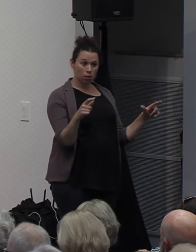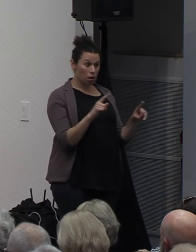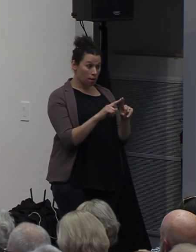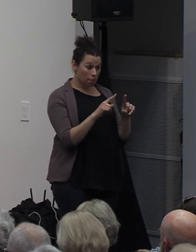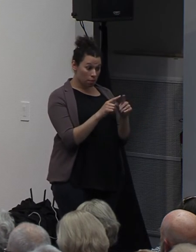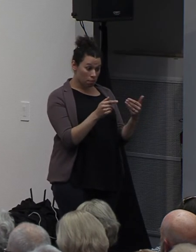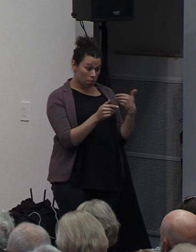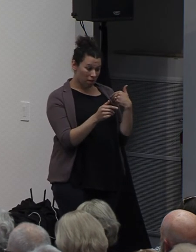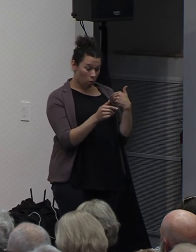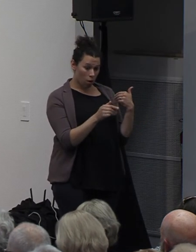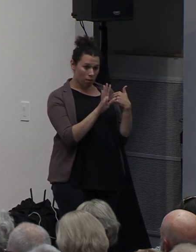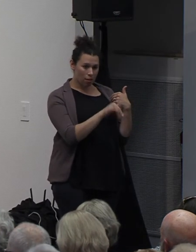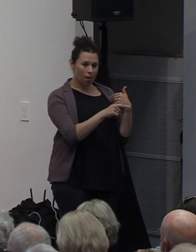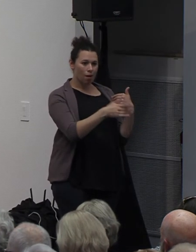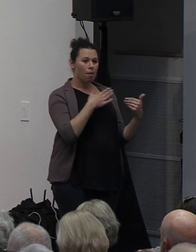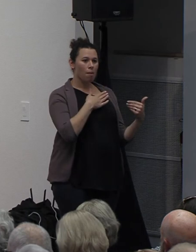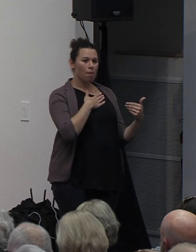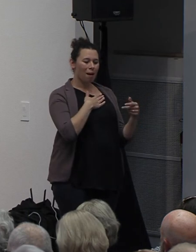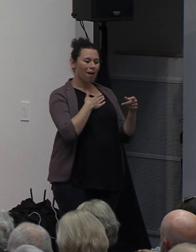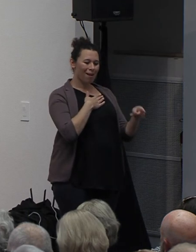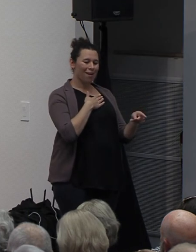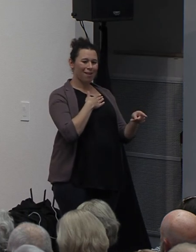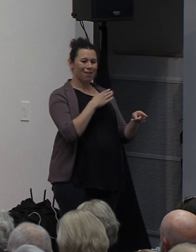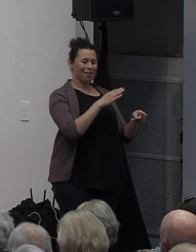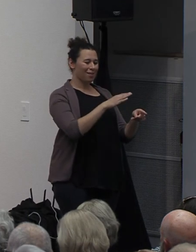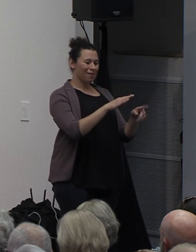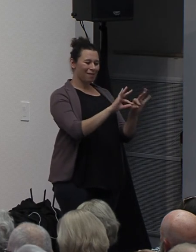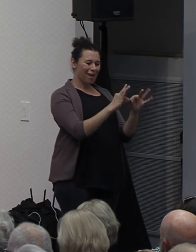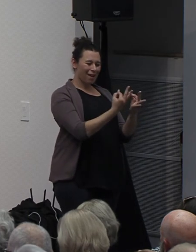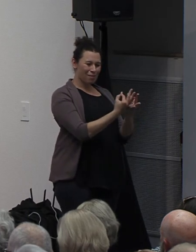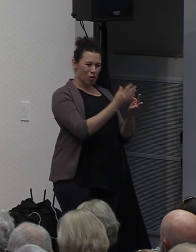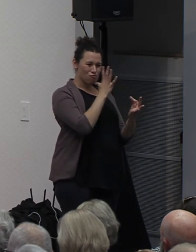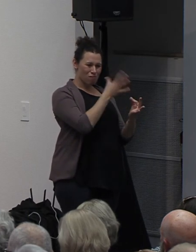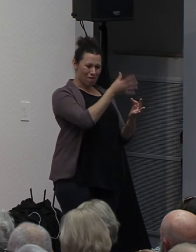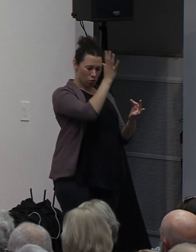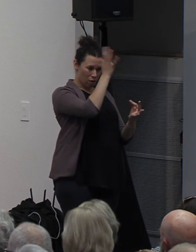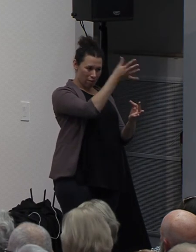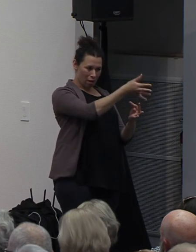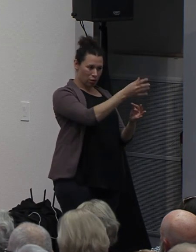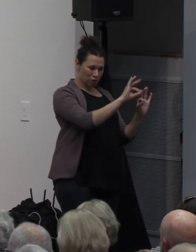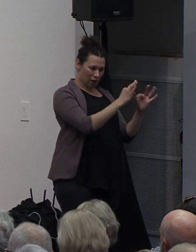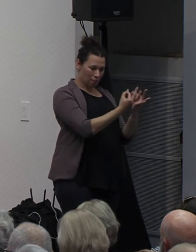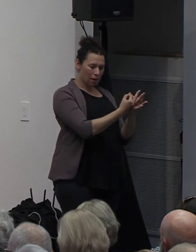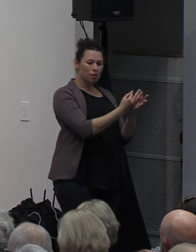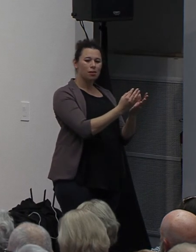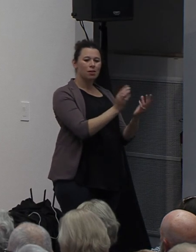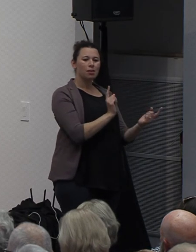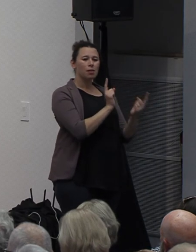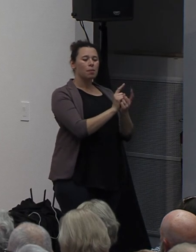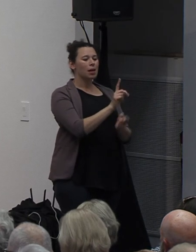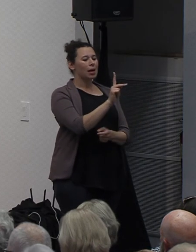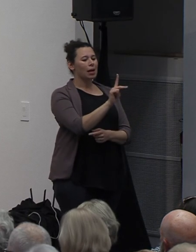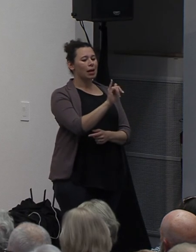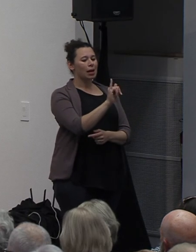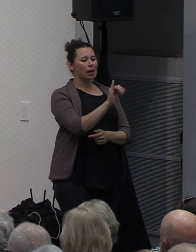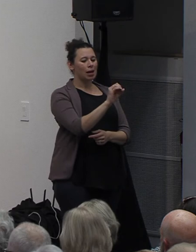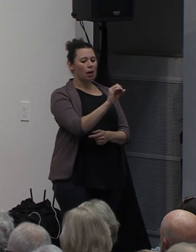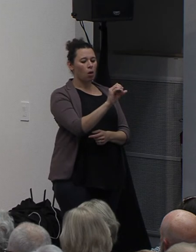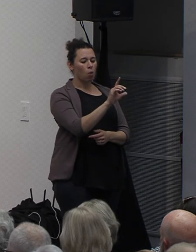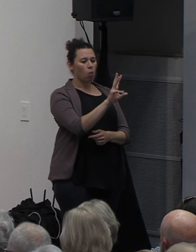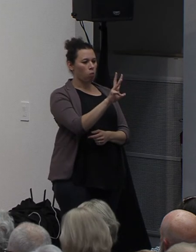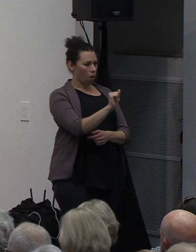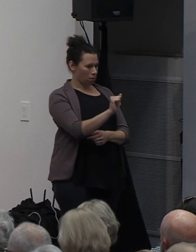grandfather's family became friends with the indigenous Kiowa tribe, taking specific interest in their history of land and culture